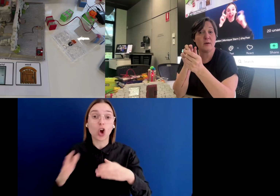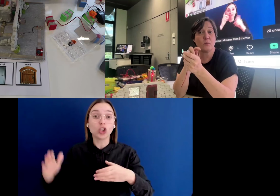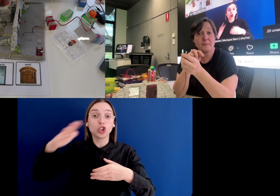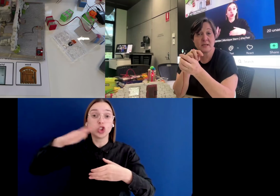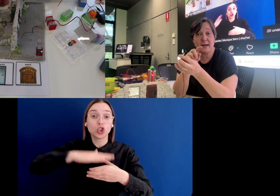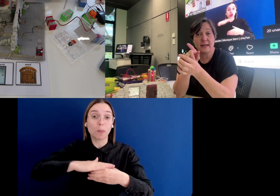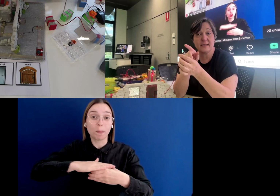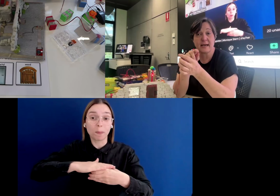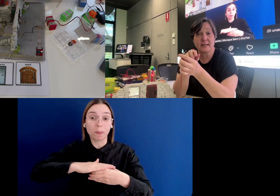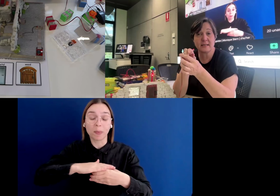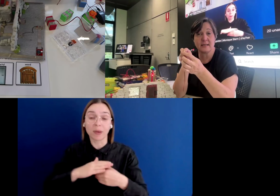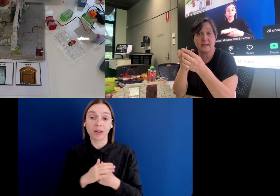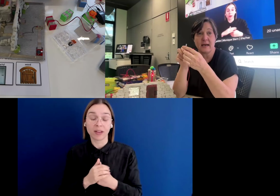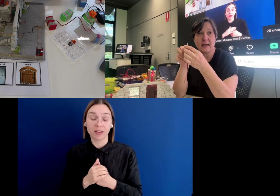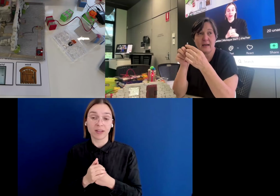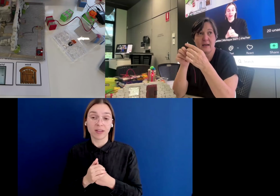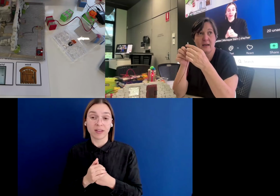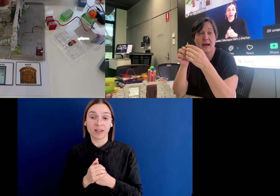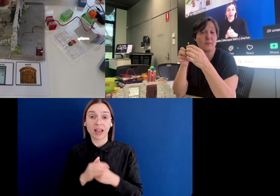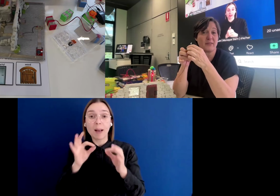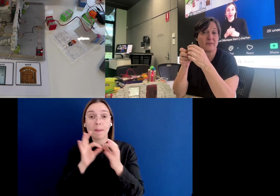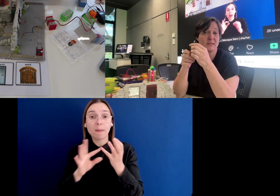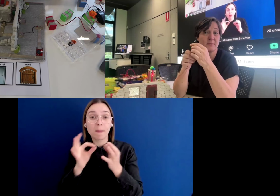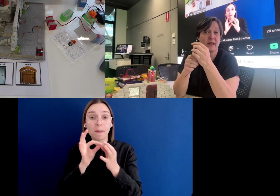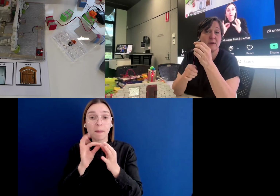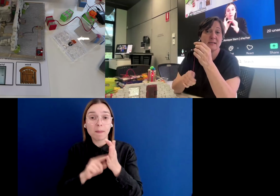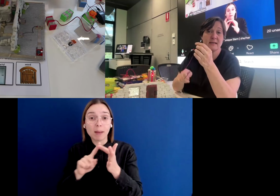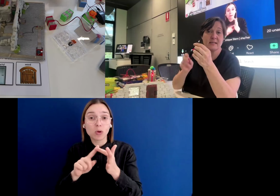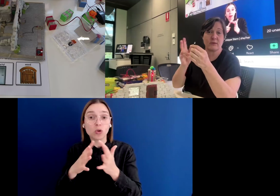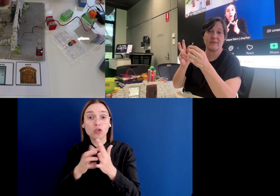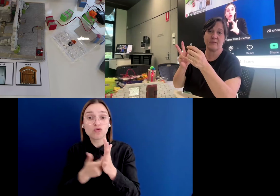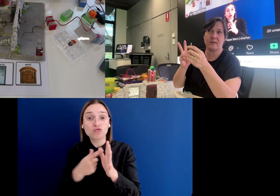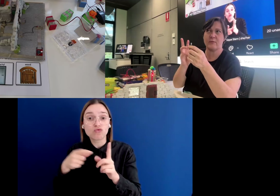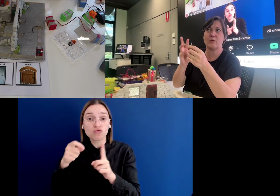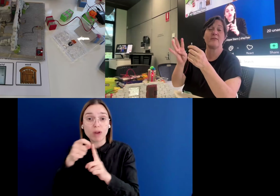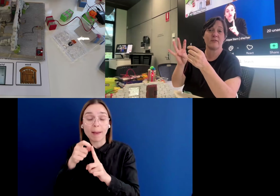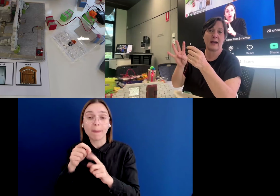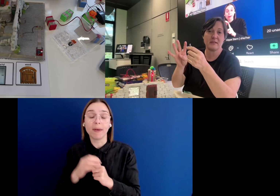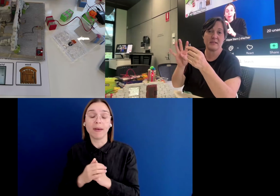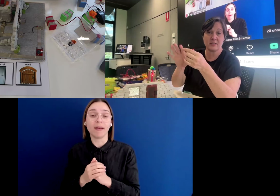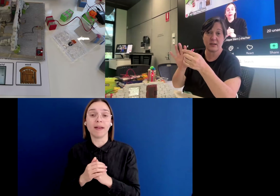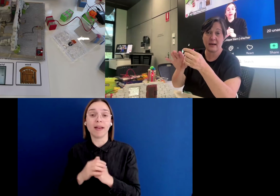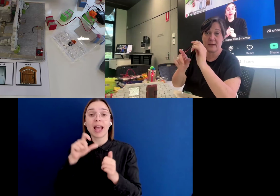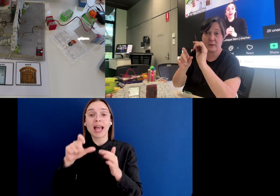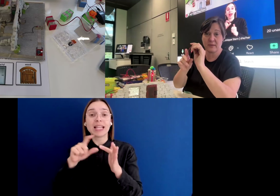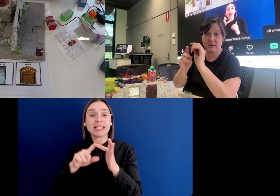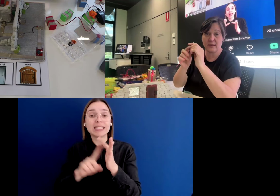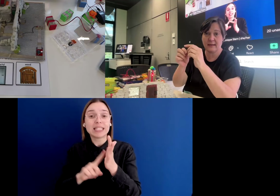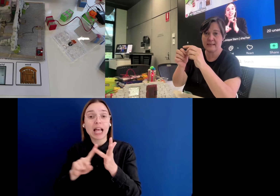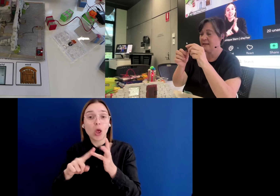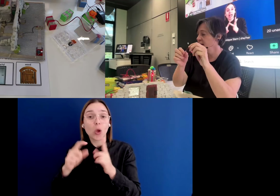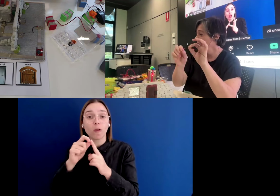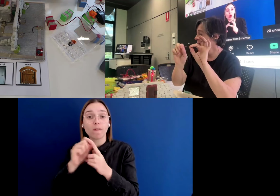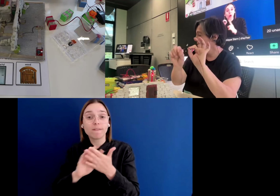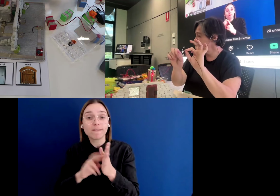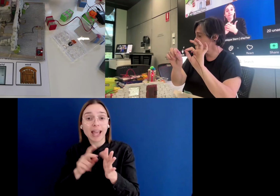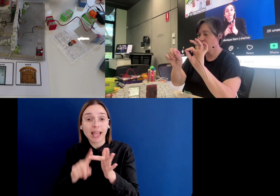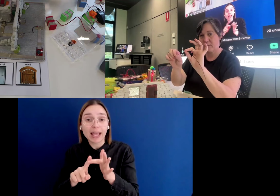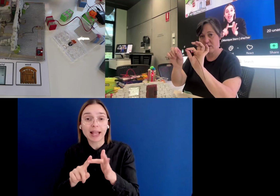On the website is actually how to make some flowers. There's 4 different flowers that I show you how to make with the long